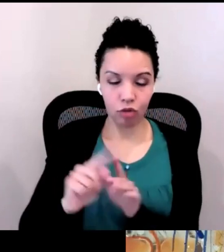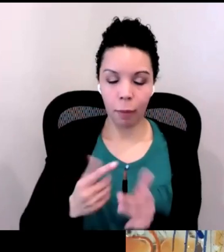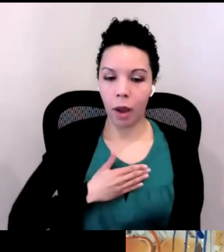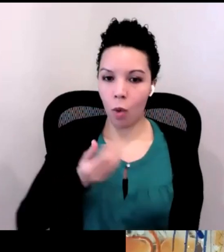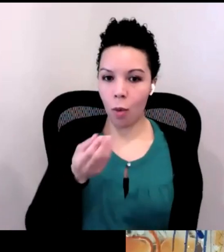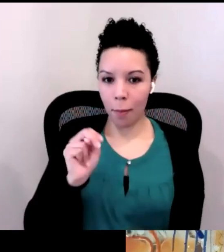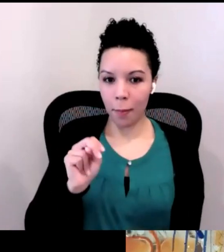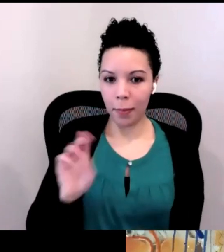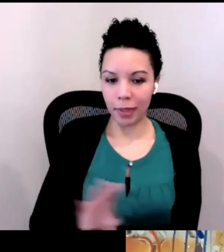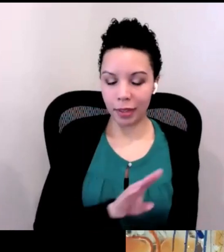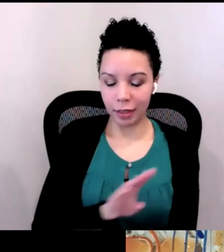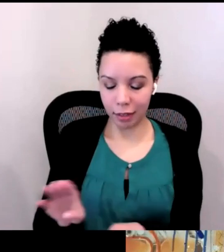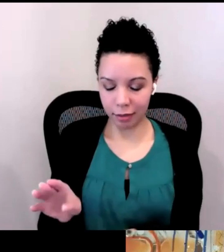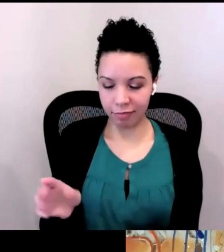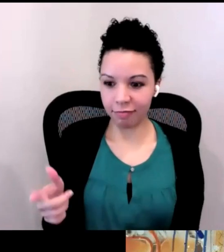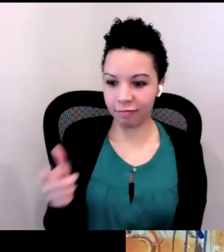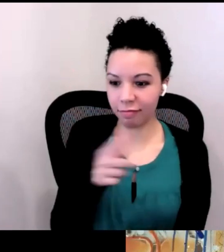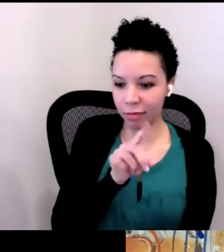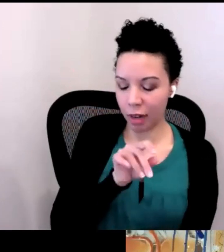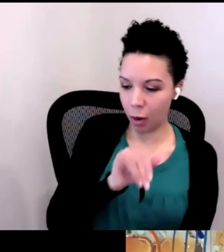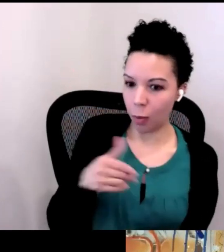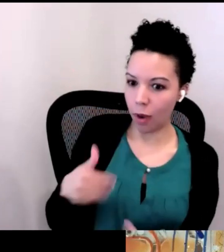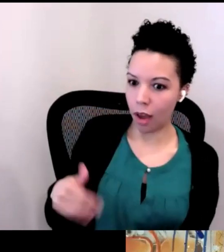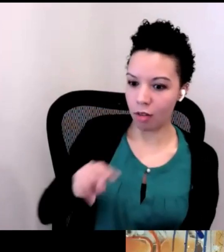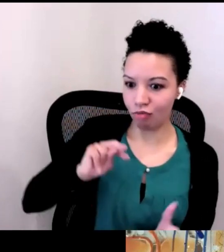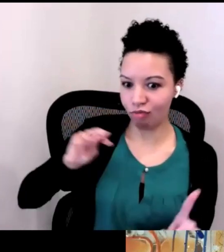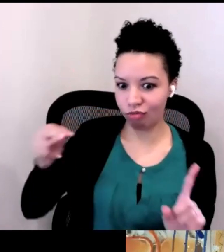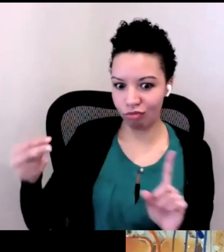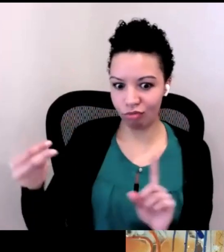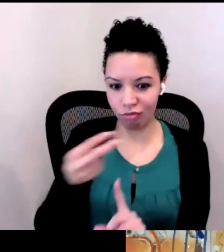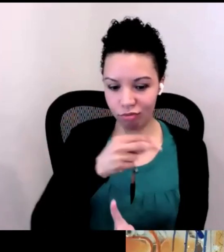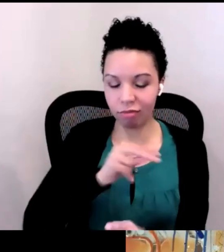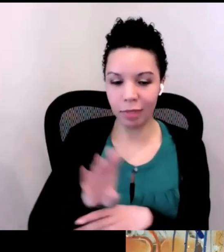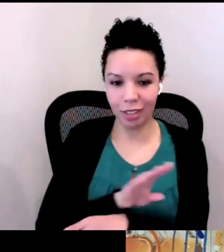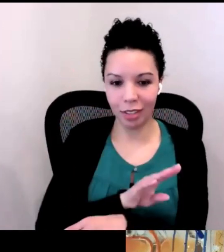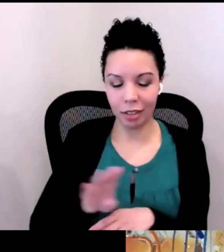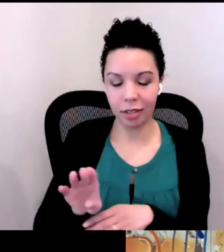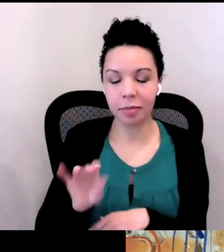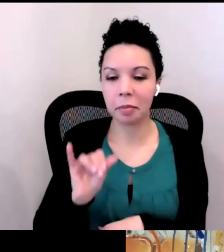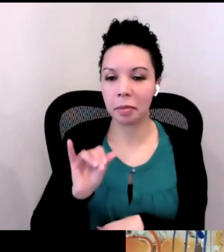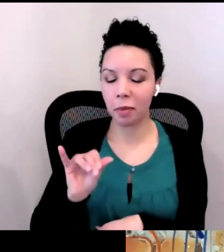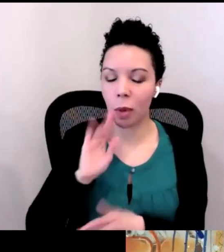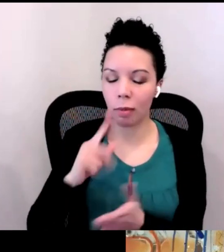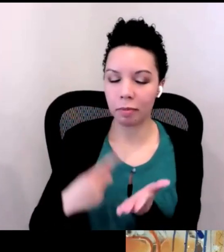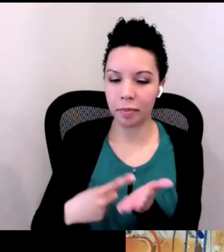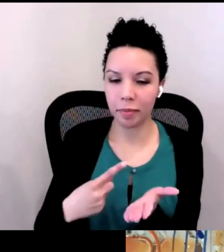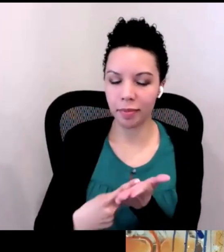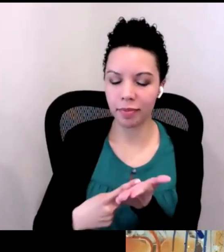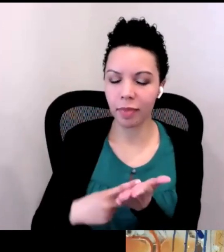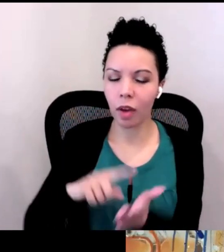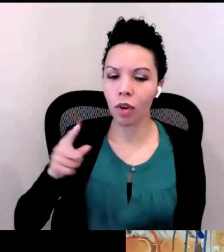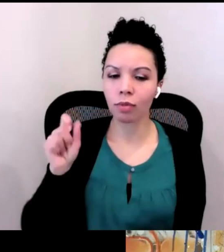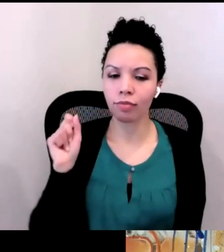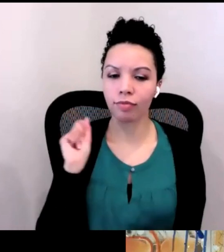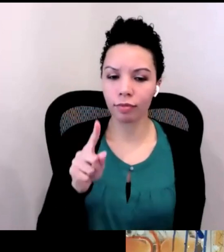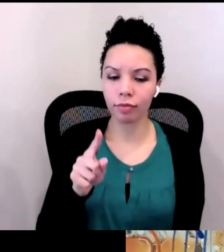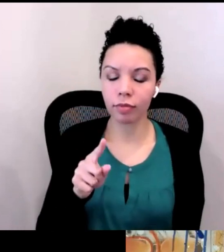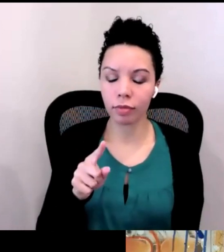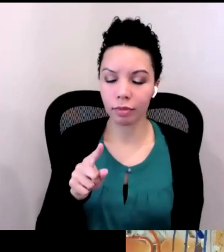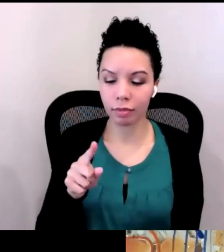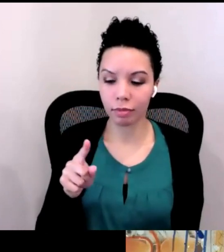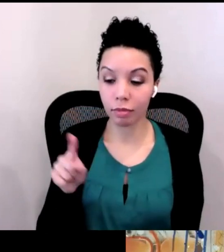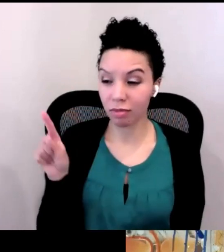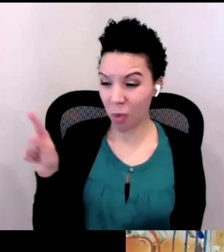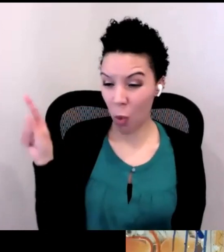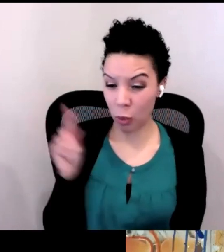different angles, and we'll get into that. And so I have a first question for you. And for Sure. for the students and teachers who have been here